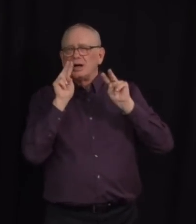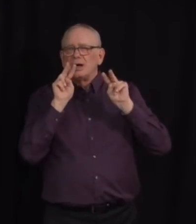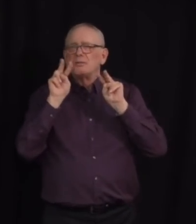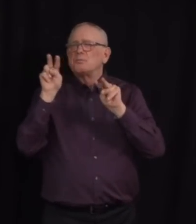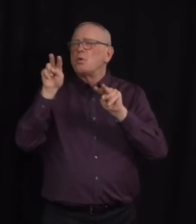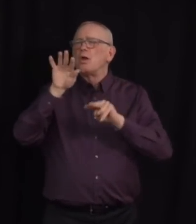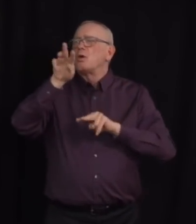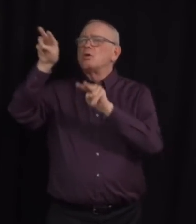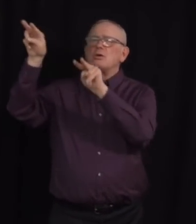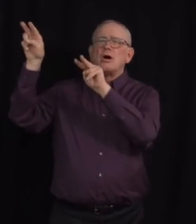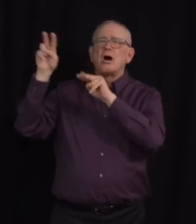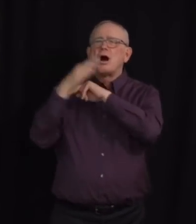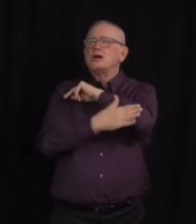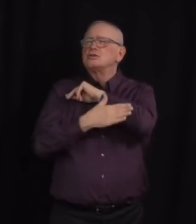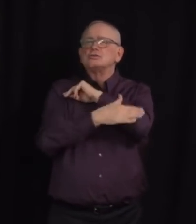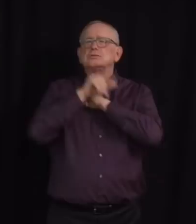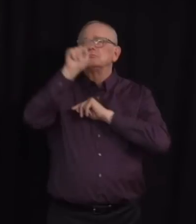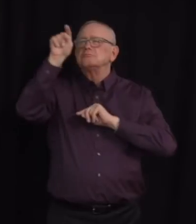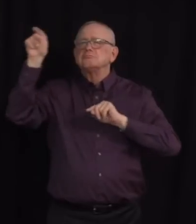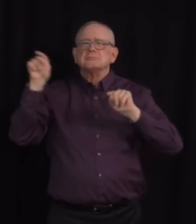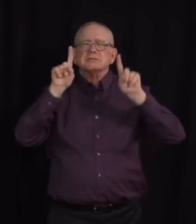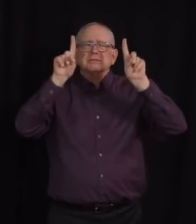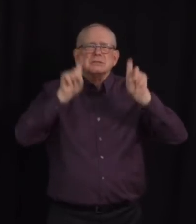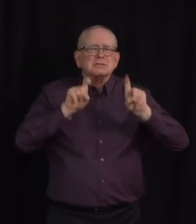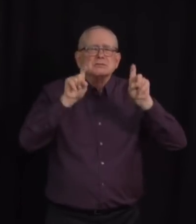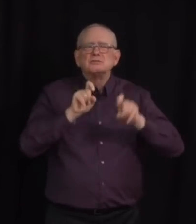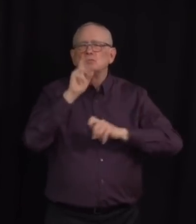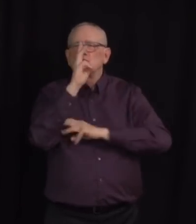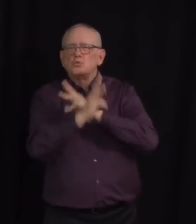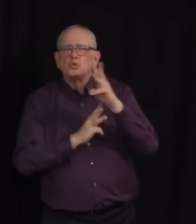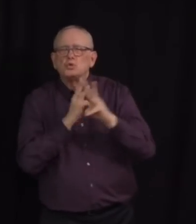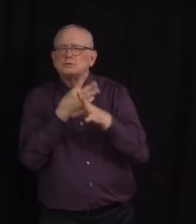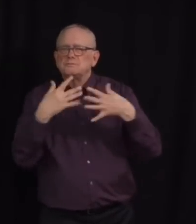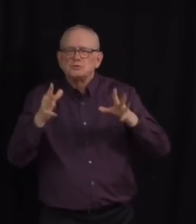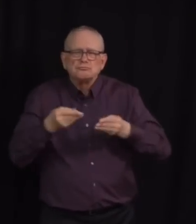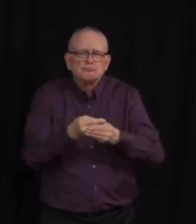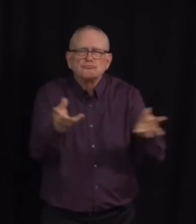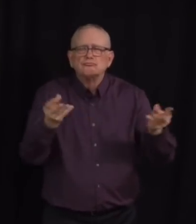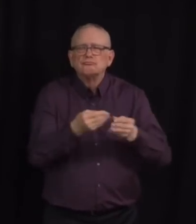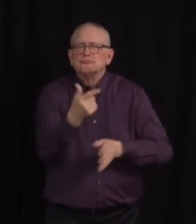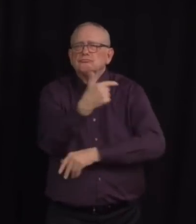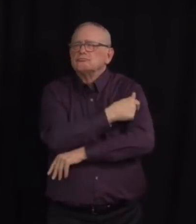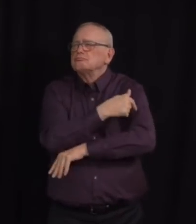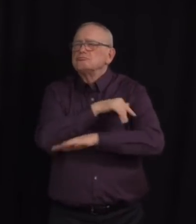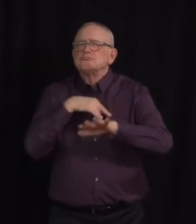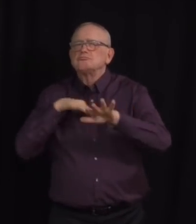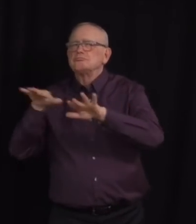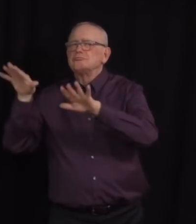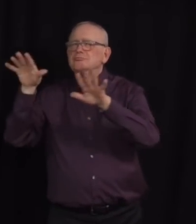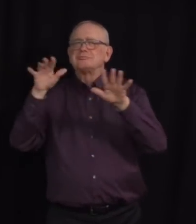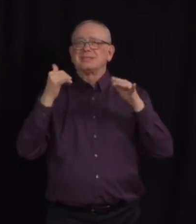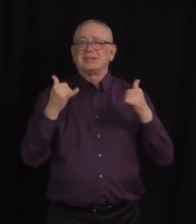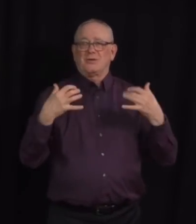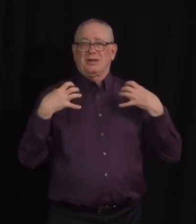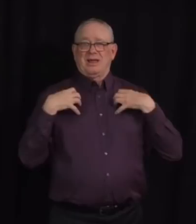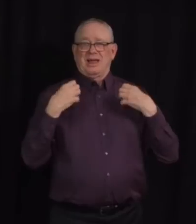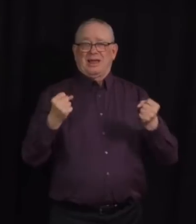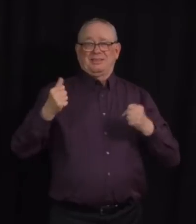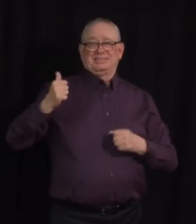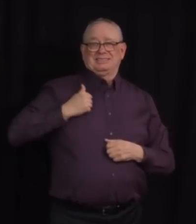Health Canada has found that the vaccine is indeed safe and effective at preventing serious illness and death from